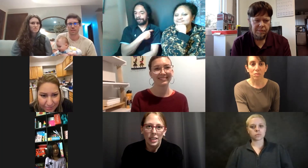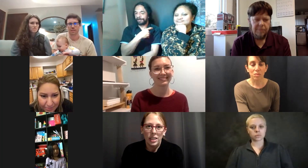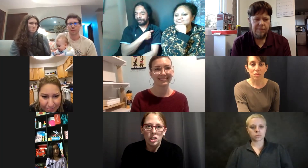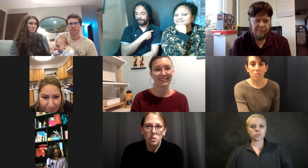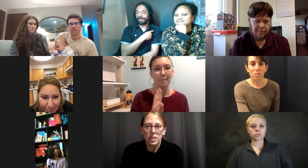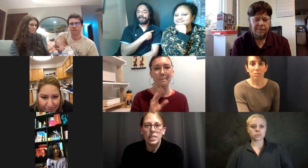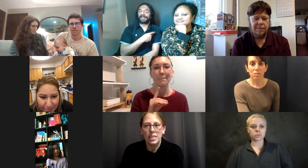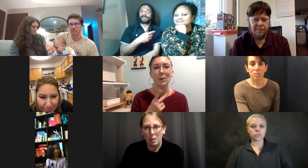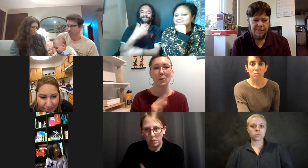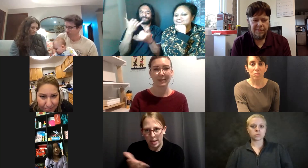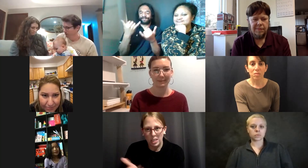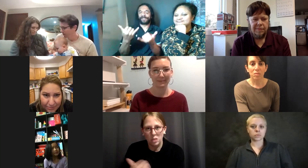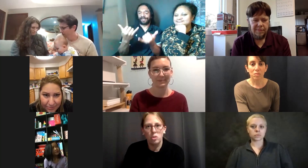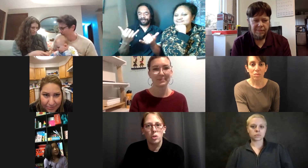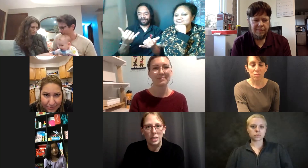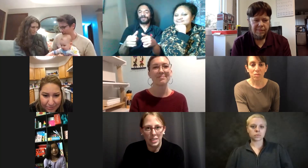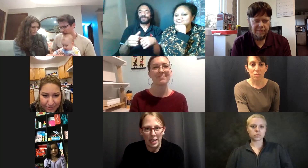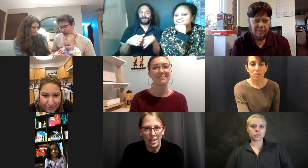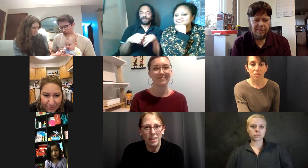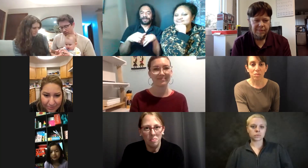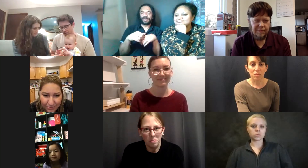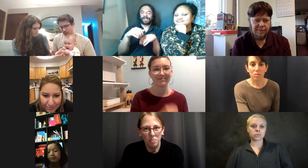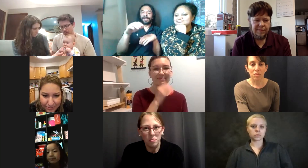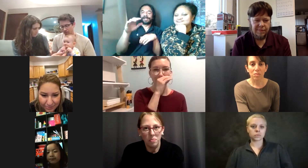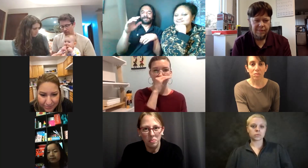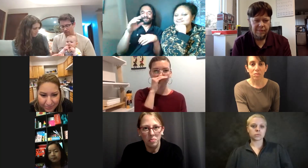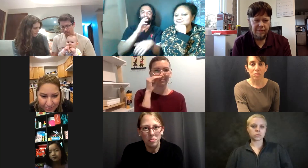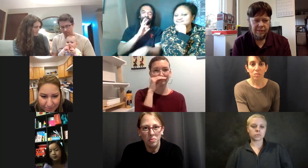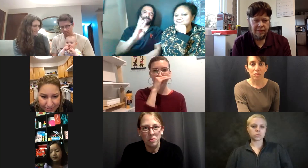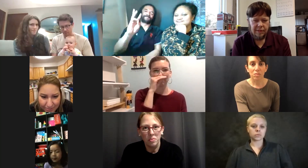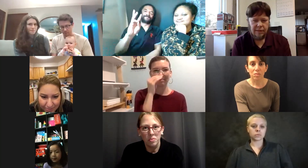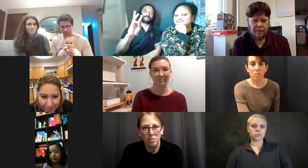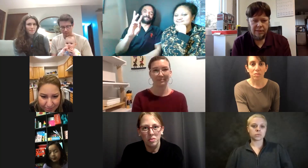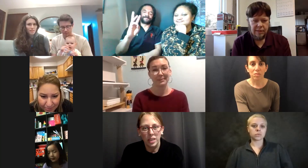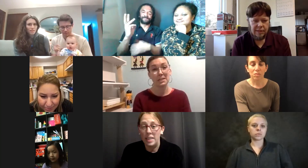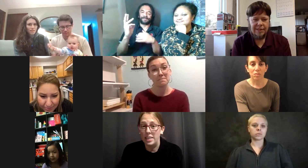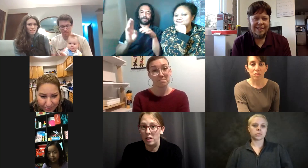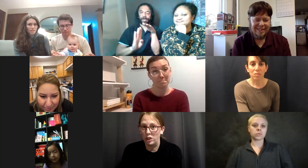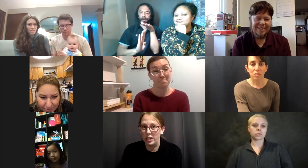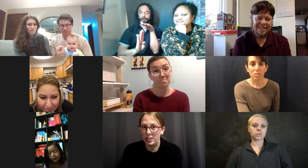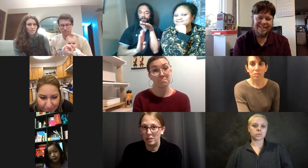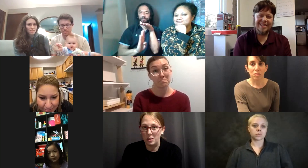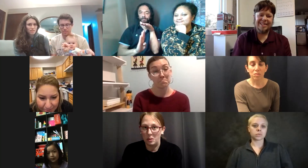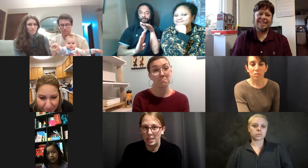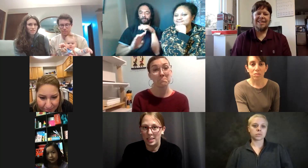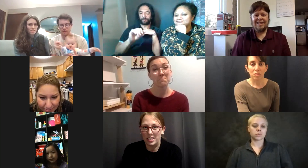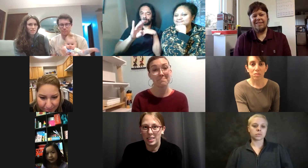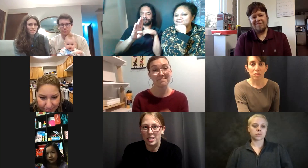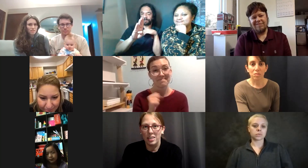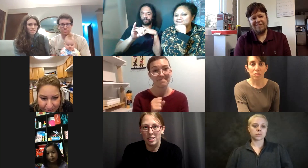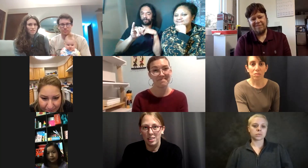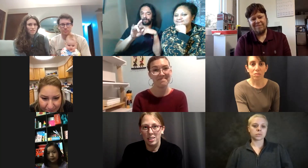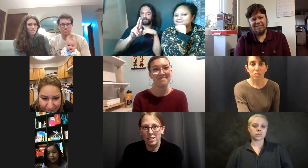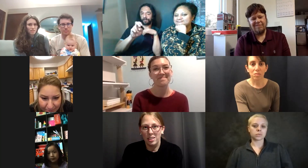recently. She was in the same class with Jonah's son. And now she is also